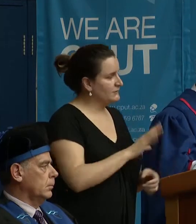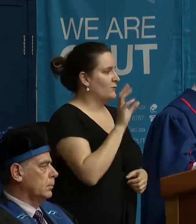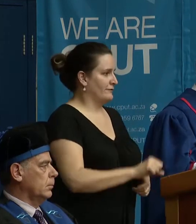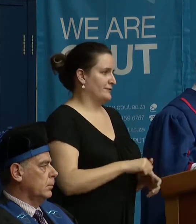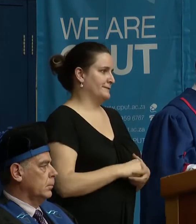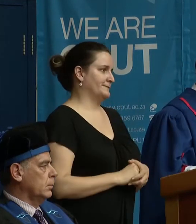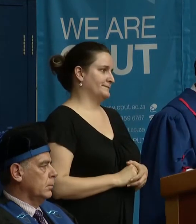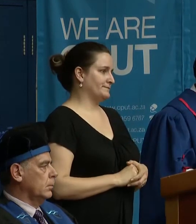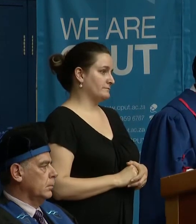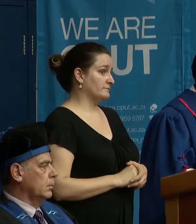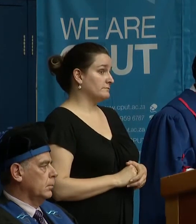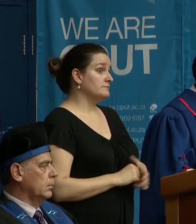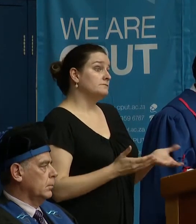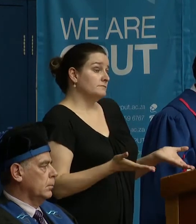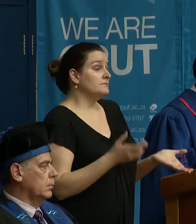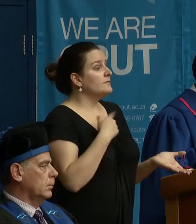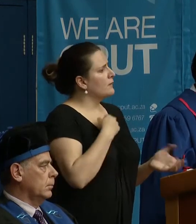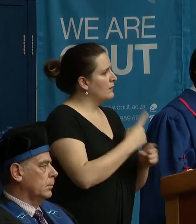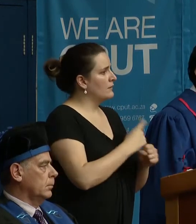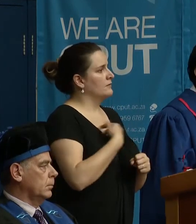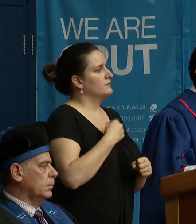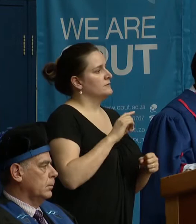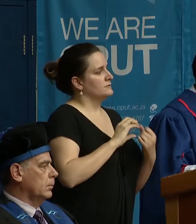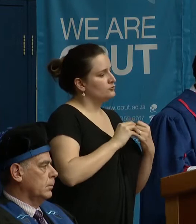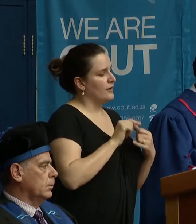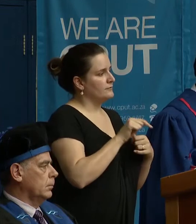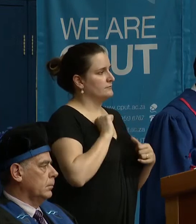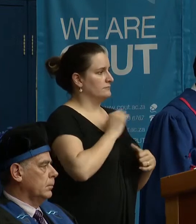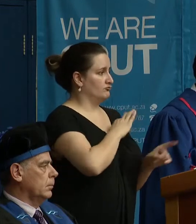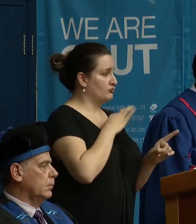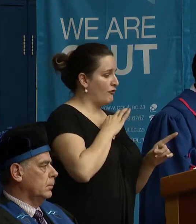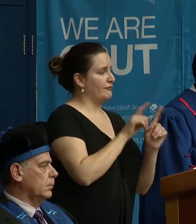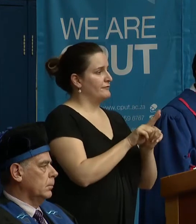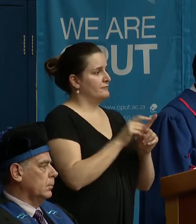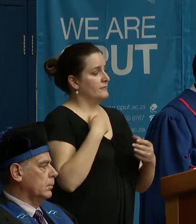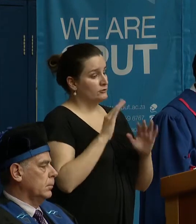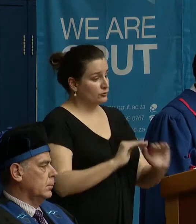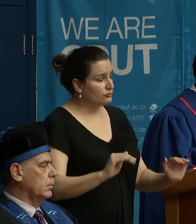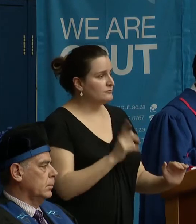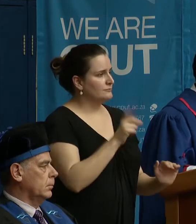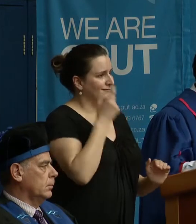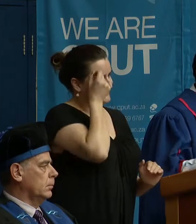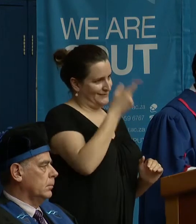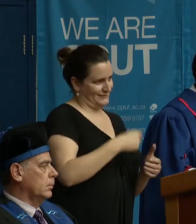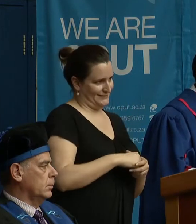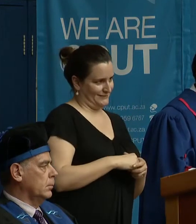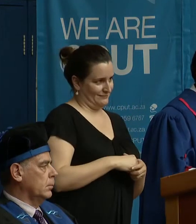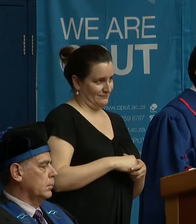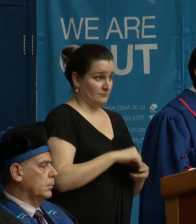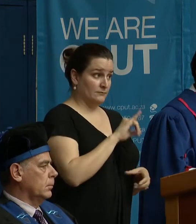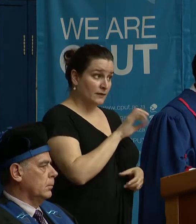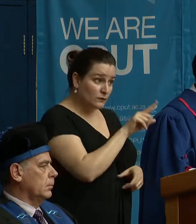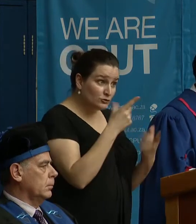Africa. This is something that I always try to get my staff and my children to understand and to buy in. If you are doing something,